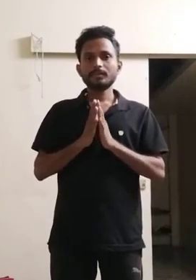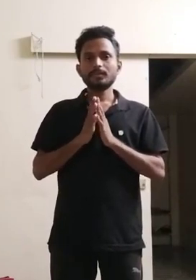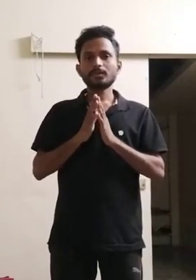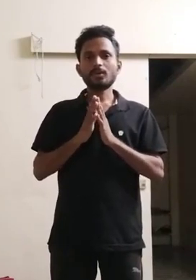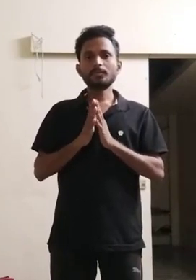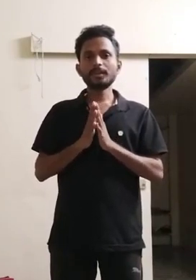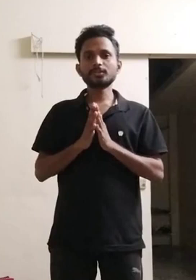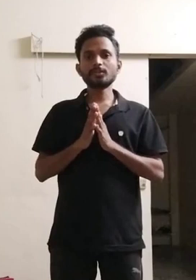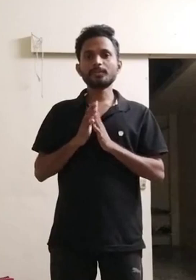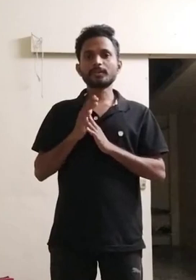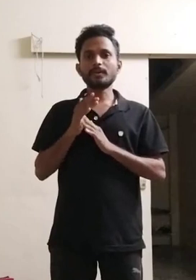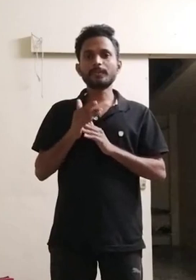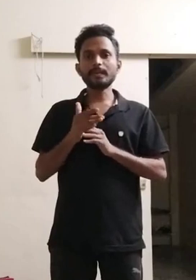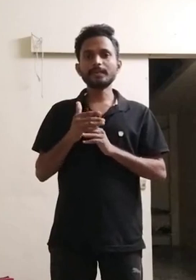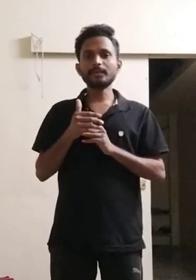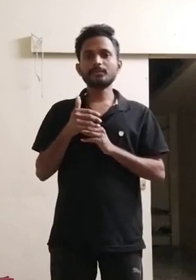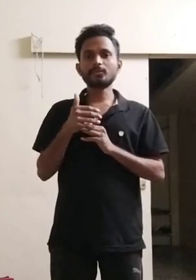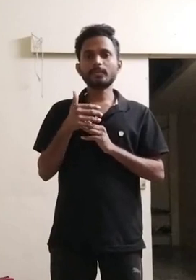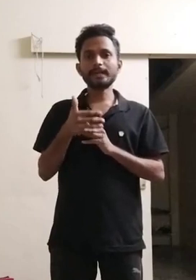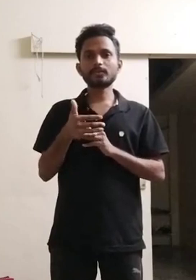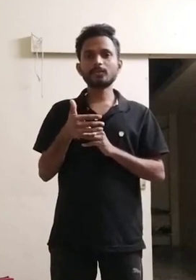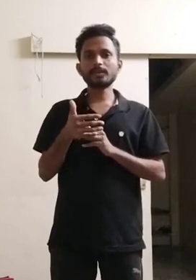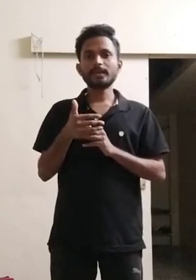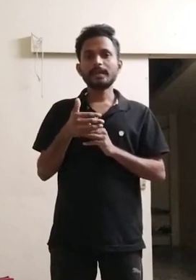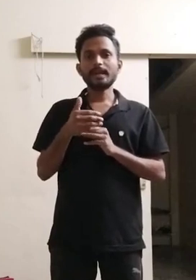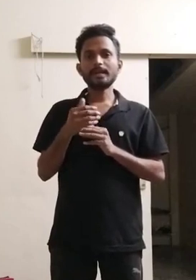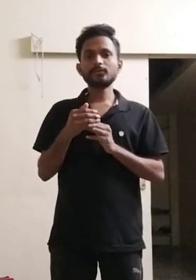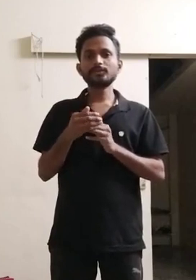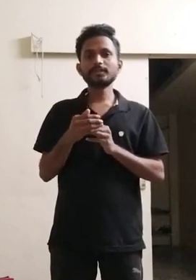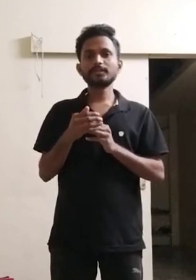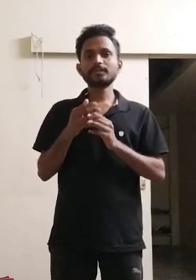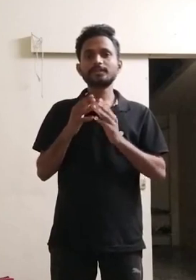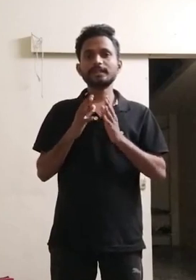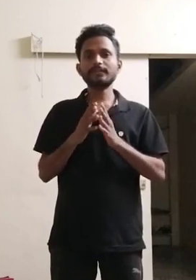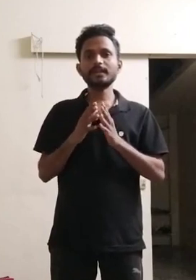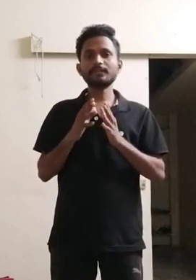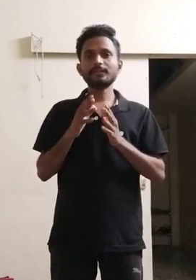The combination of compiling to bytecode and using JVM